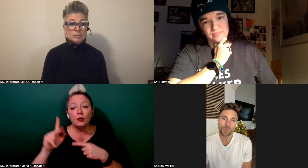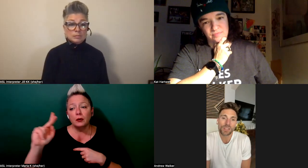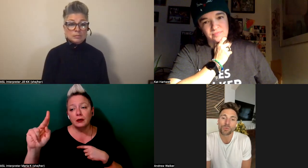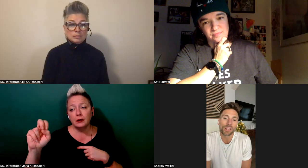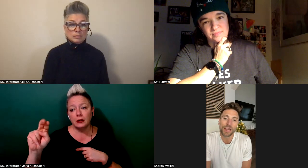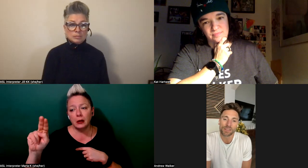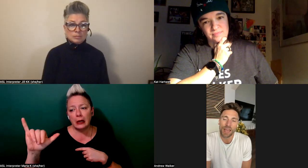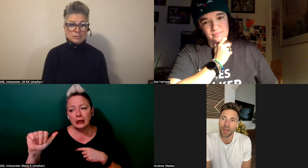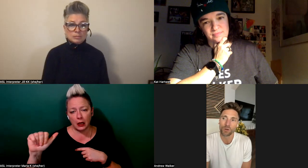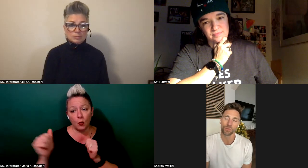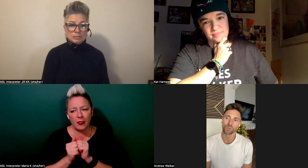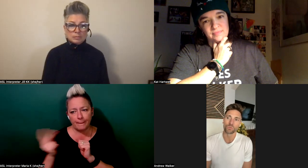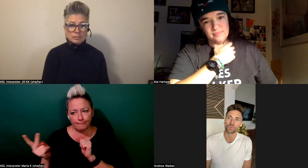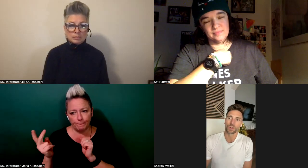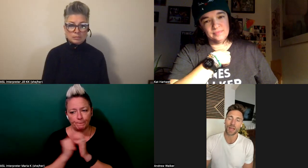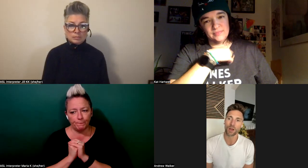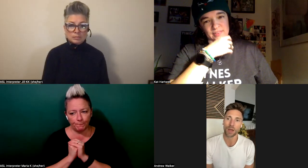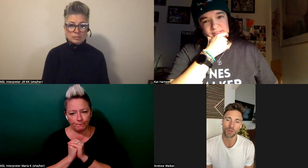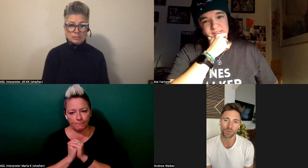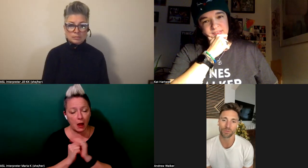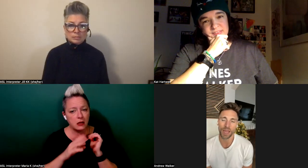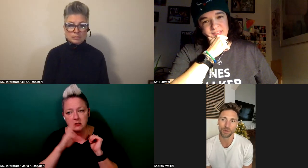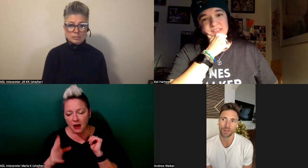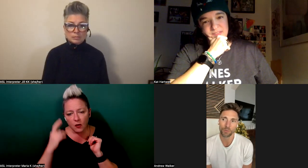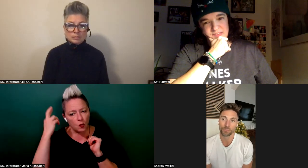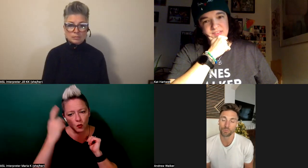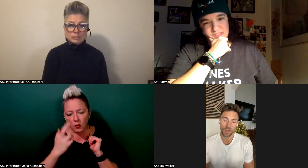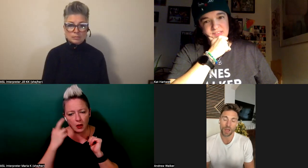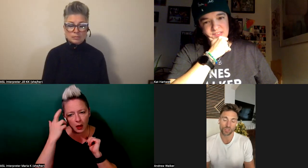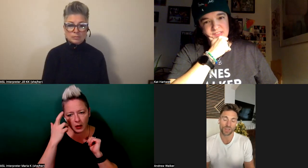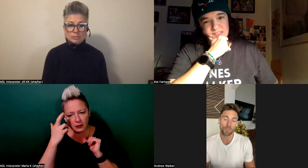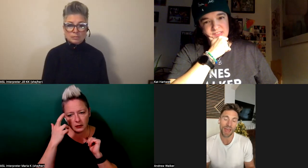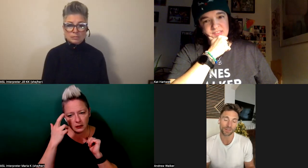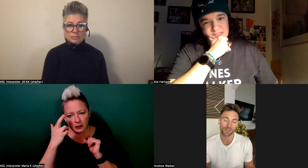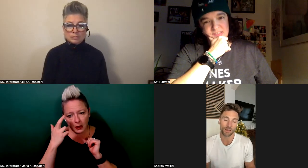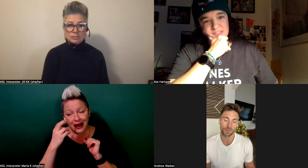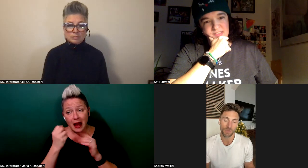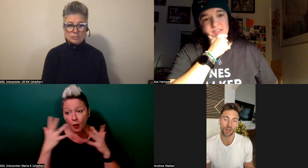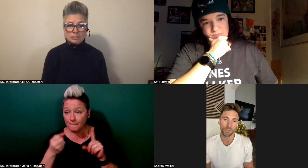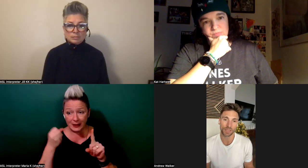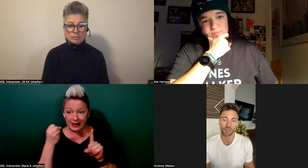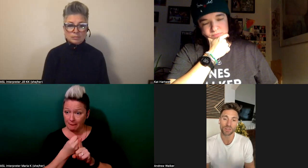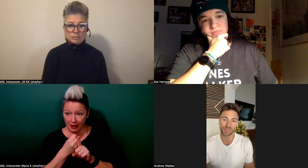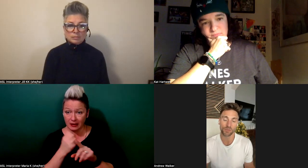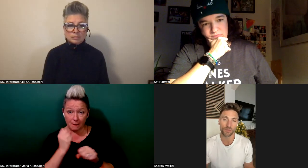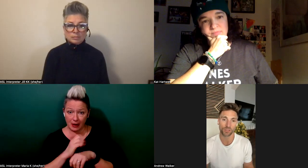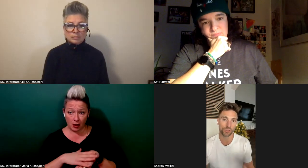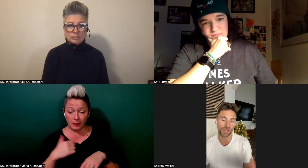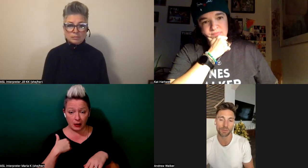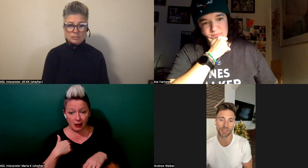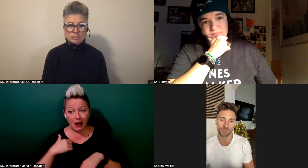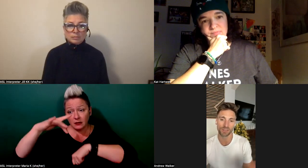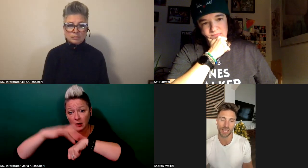but I never really realized how it would how much of an impact it made on me. Because I've been to South